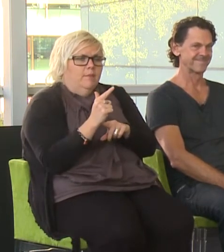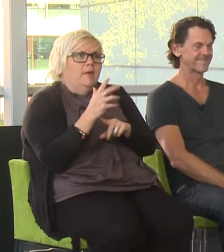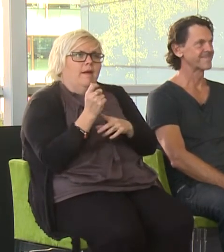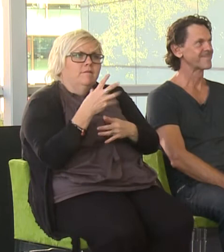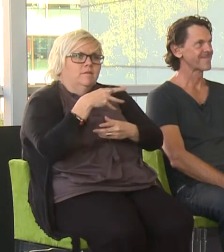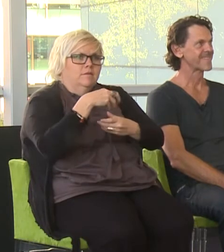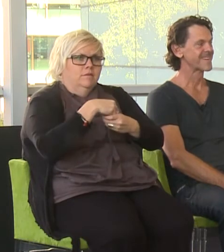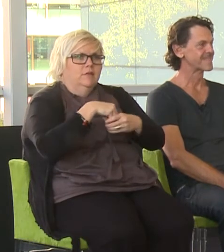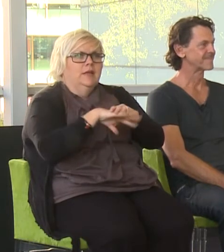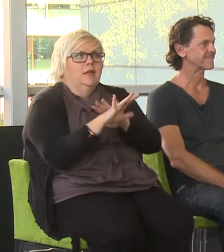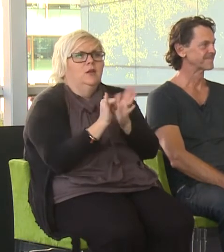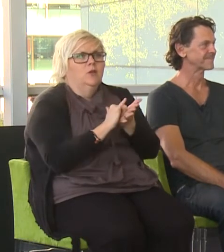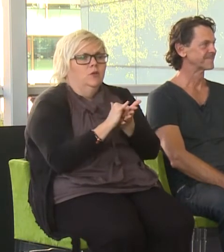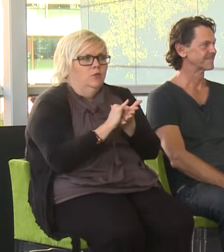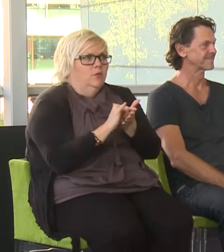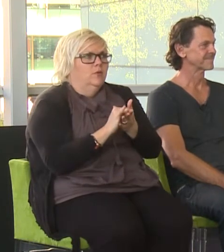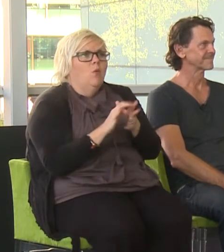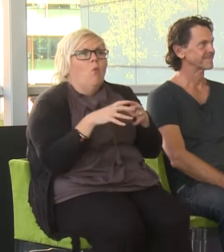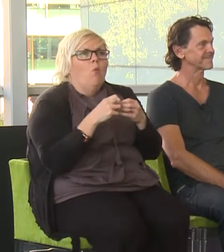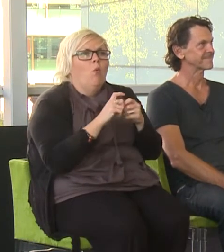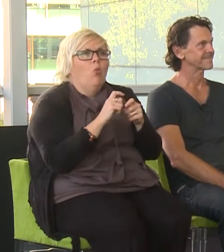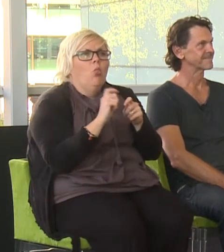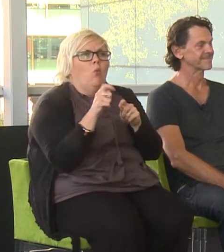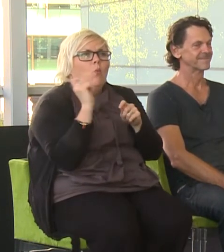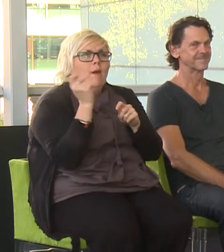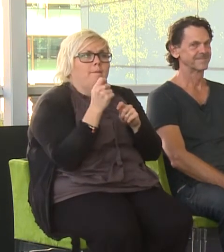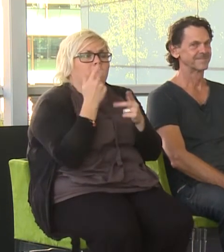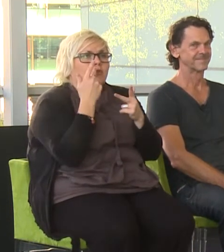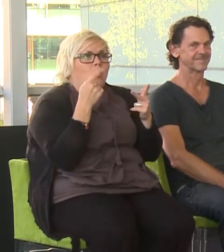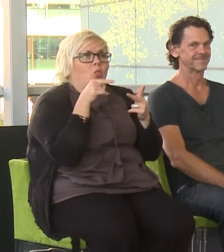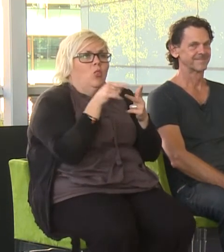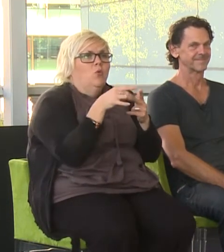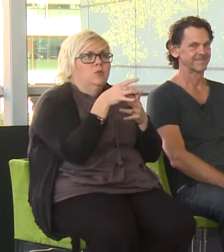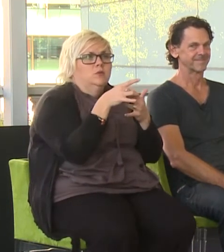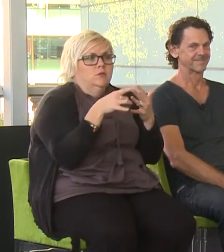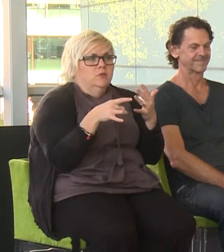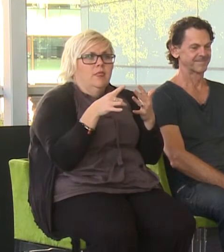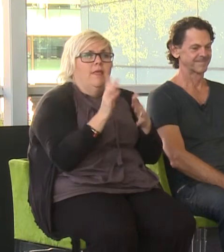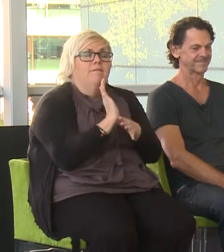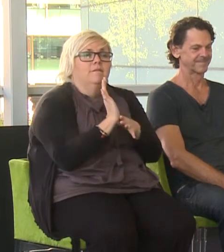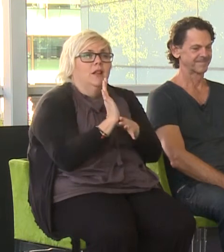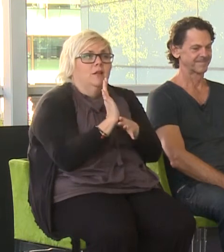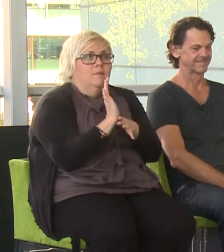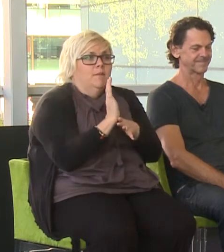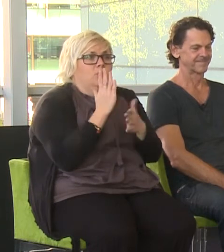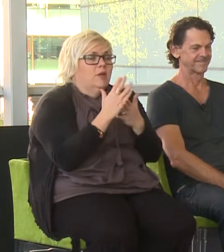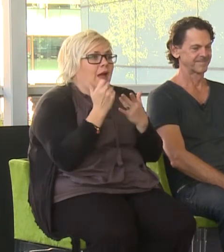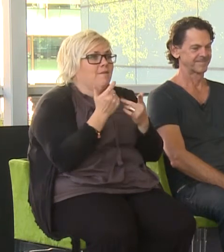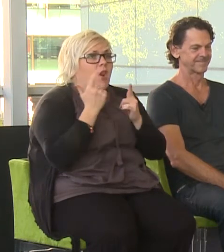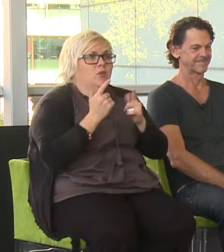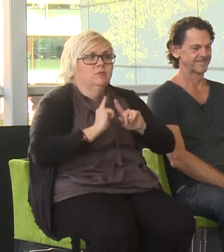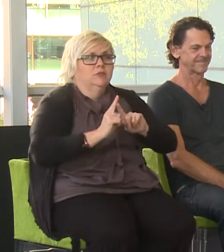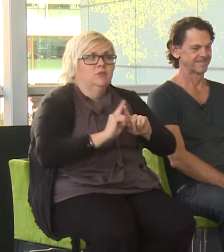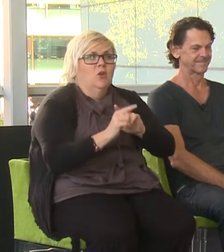York. All the weapons were designed to affect those realms. The film is literally bristling with weapons,